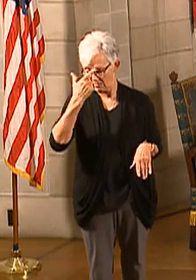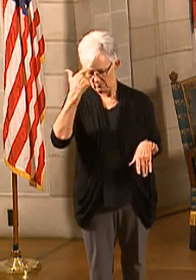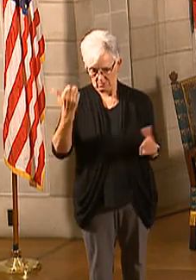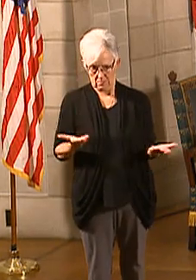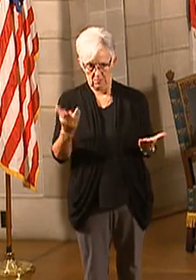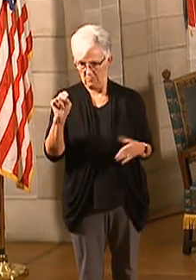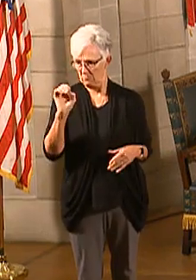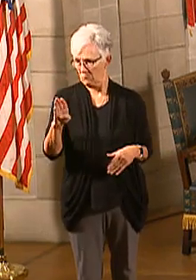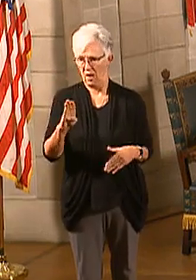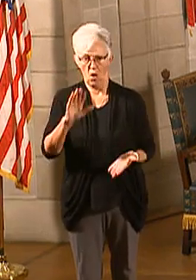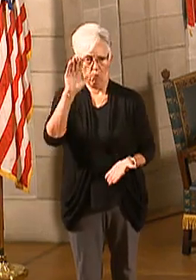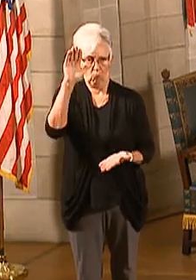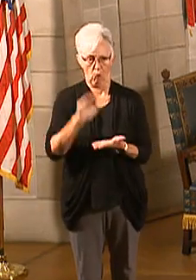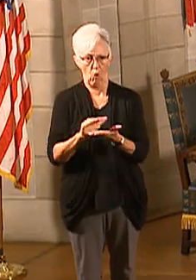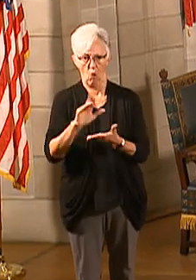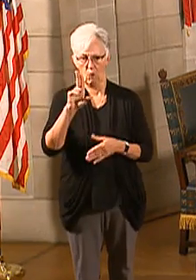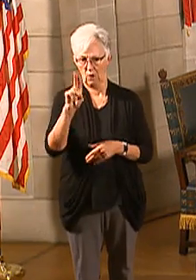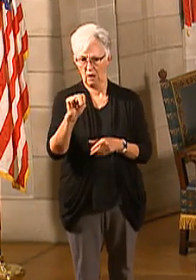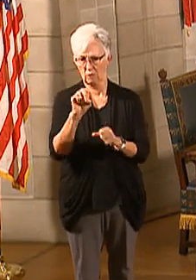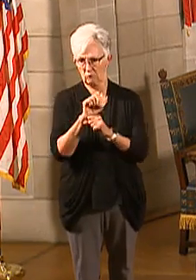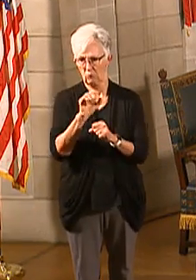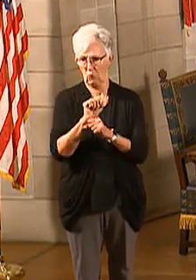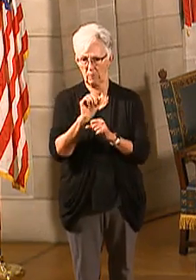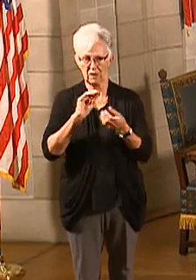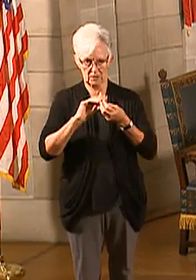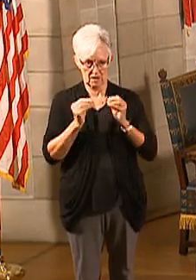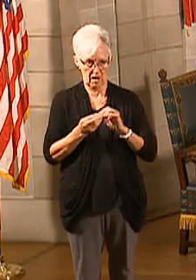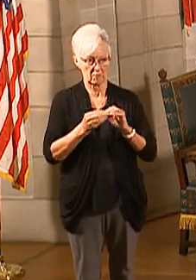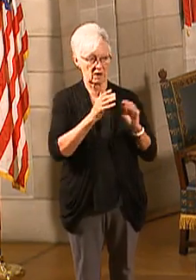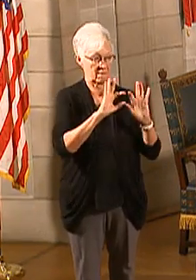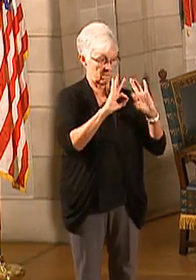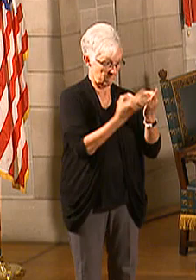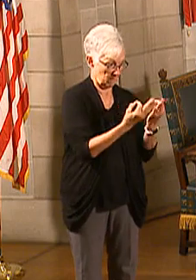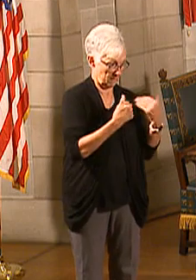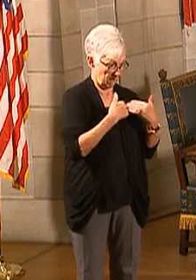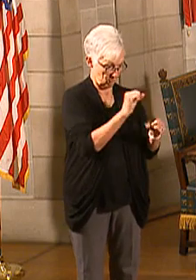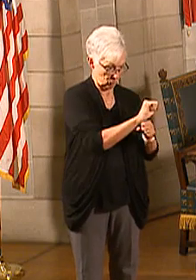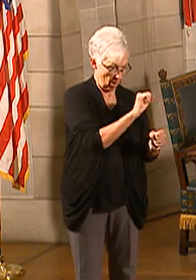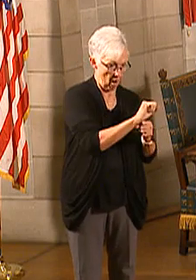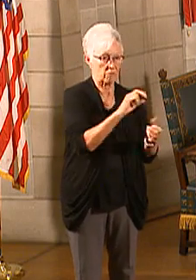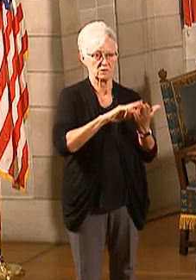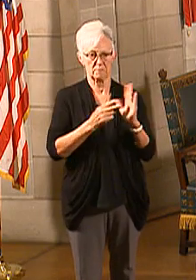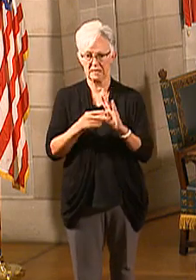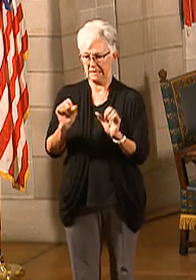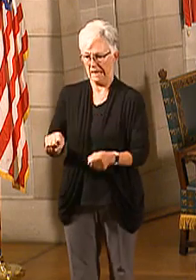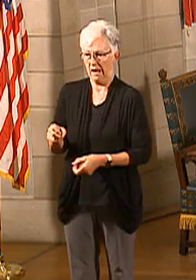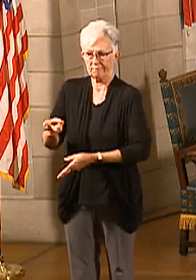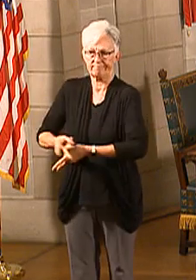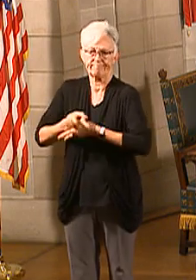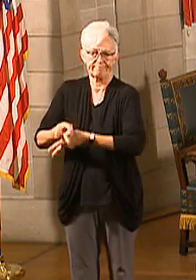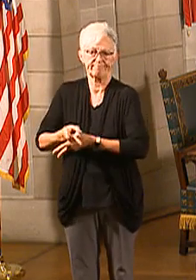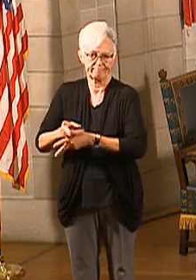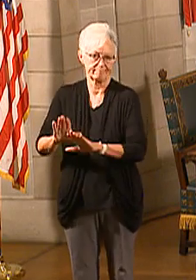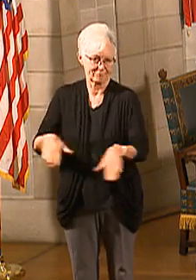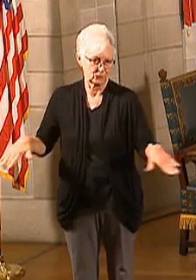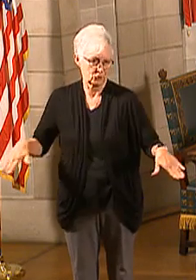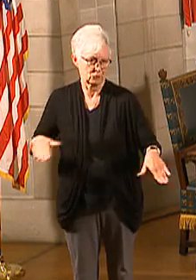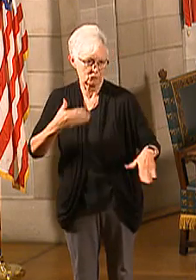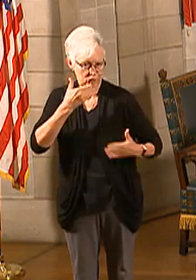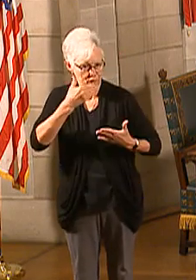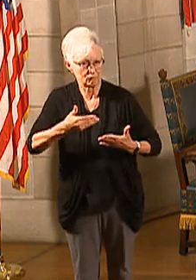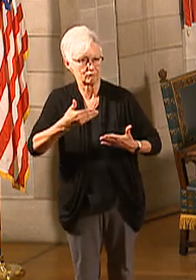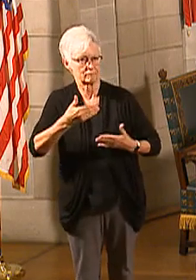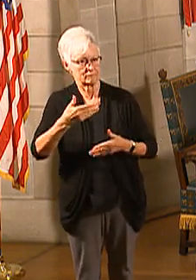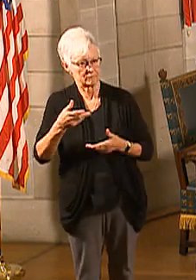when families have opportunities for jobs, it makes sense that kids are taken care of. So that's a fantastic part about being